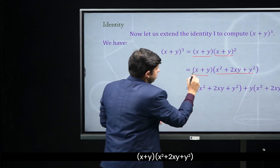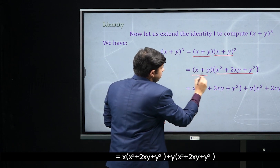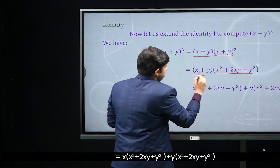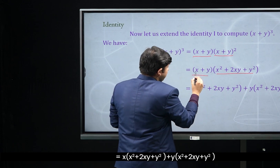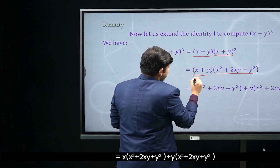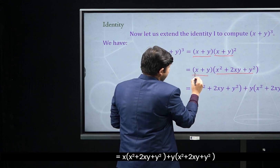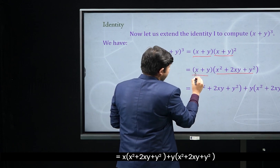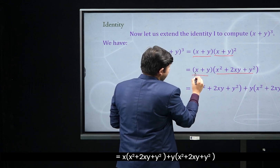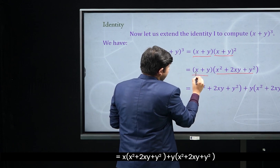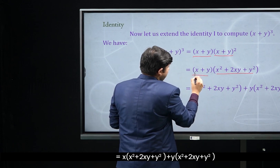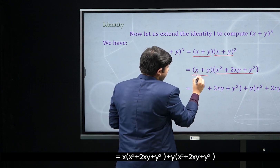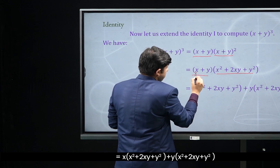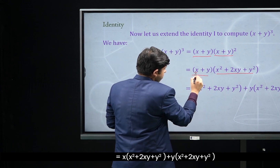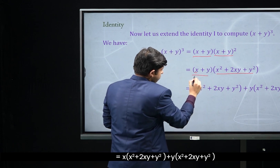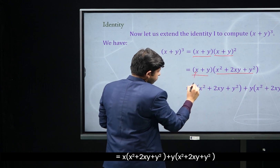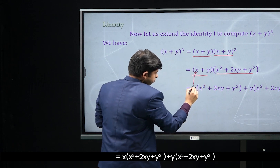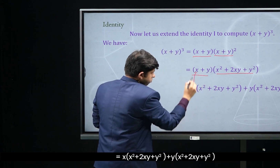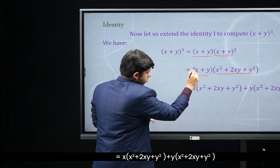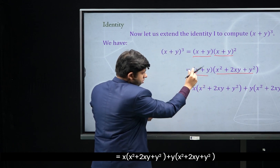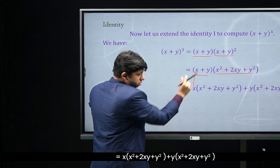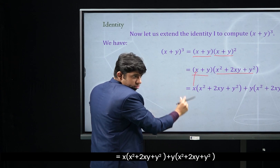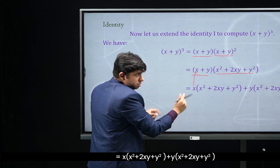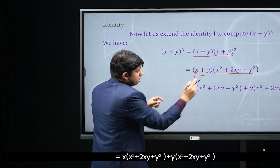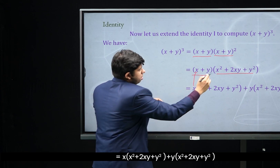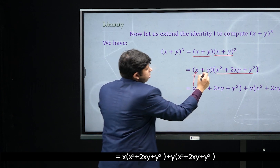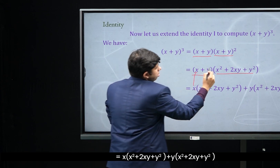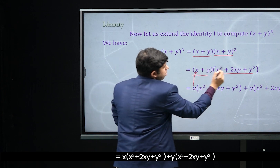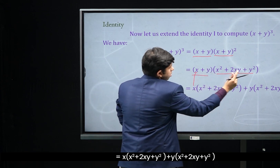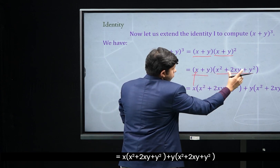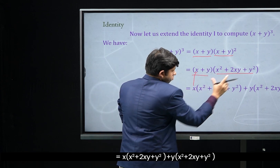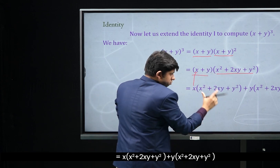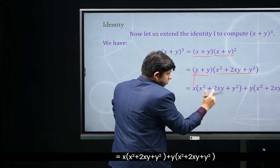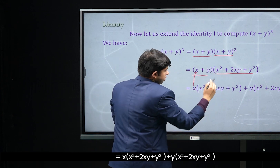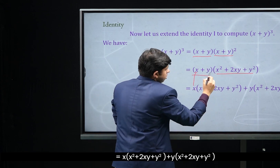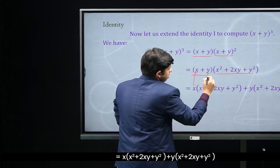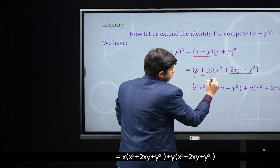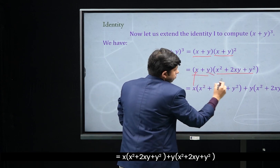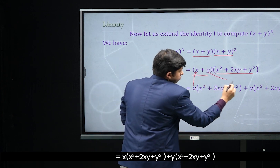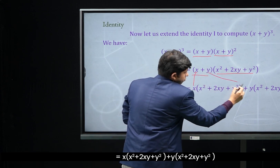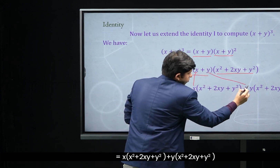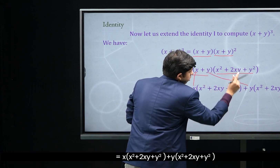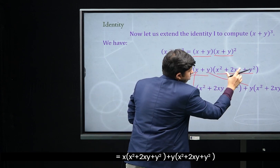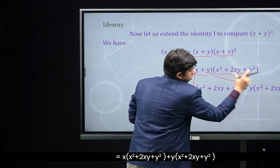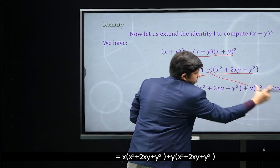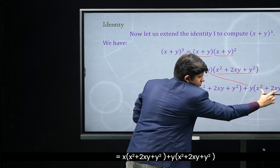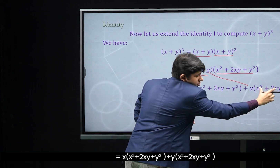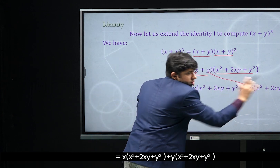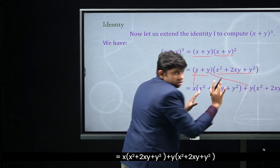which is equal to x into x square plus 2xy plus y square plus y into x square plus 2xy plus y